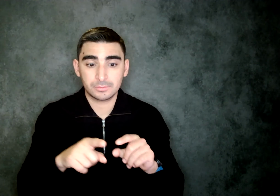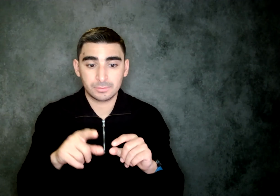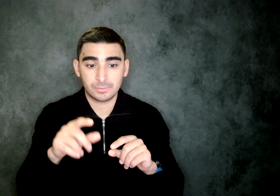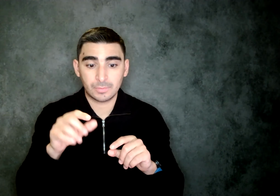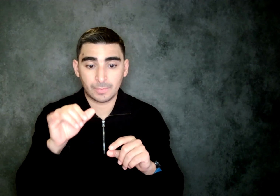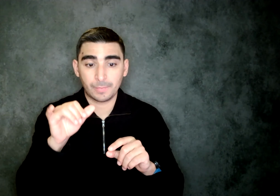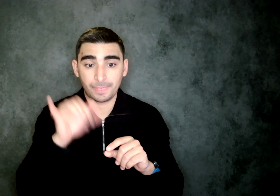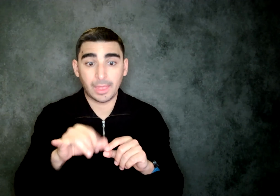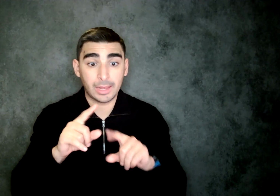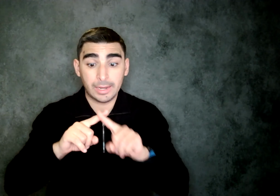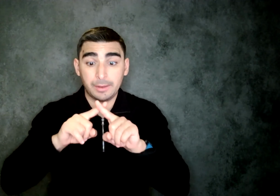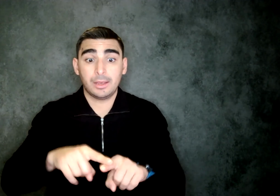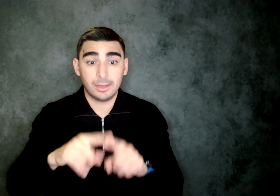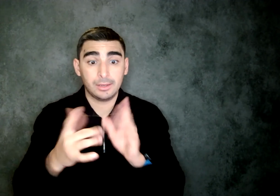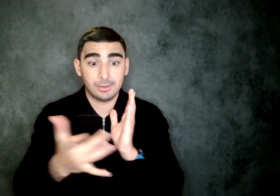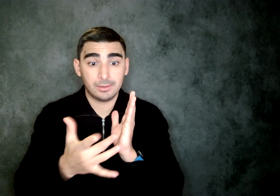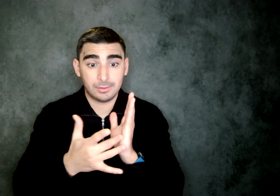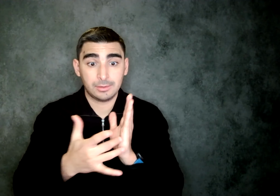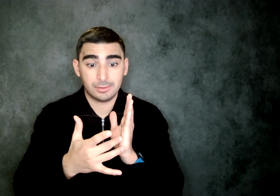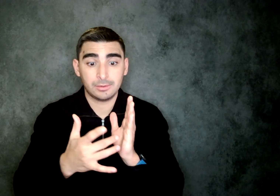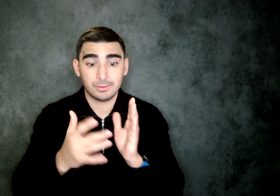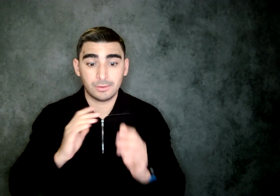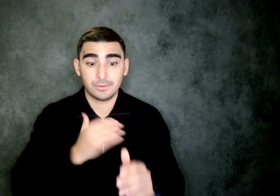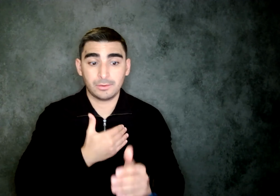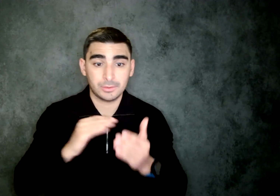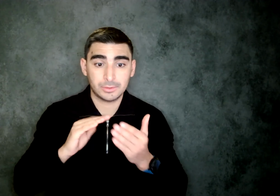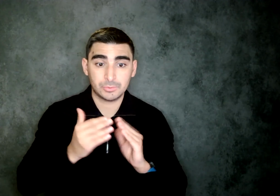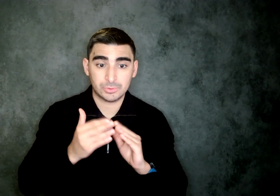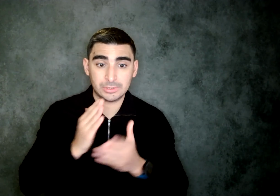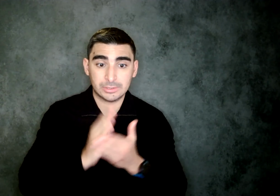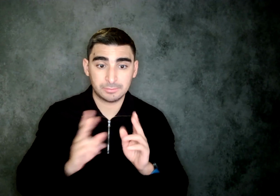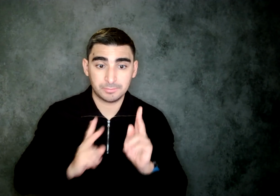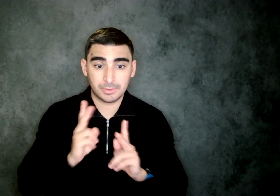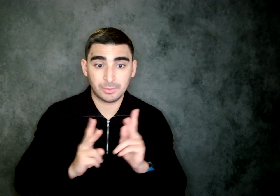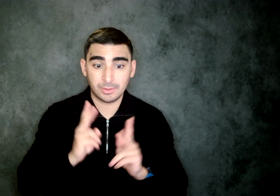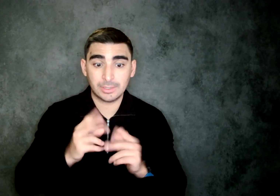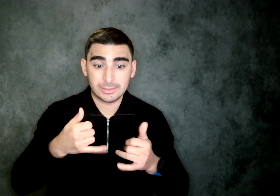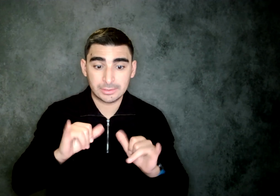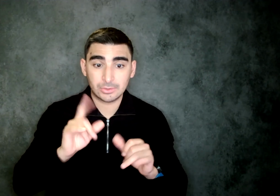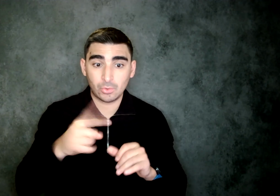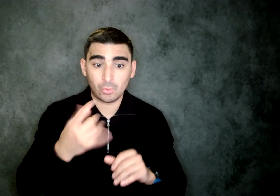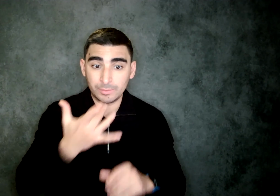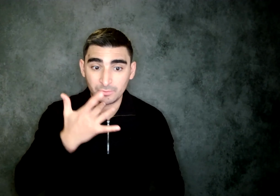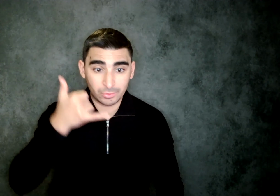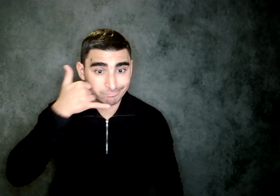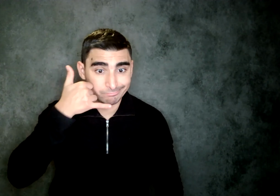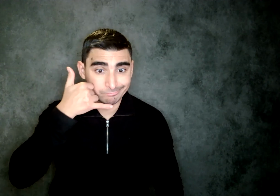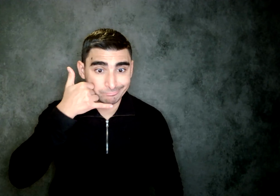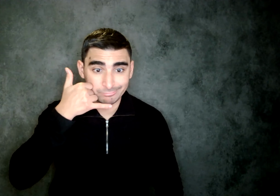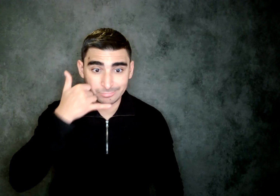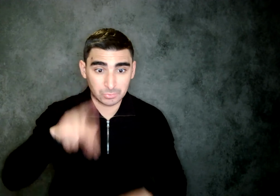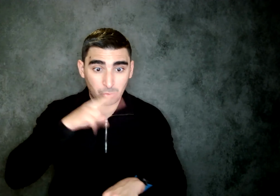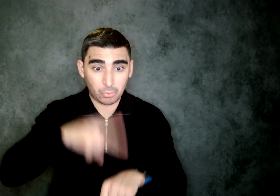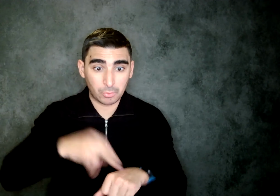reliance to technology, we still have a lot of people from our community whose only line of communication is landline telephones. So to make sure that